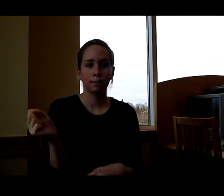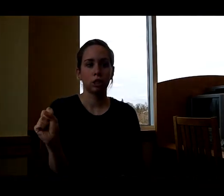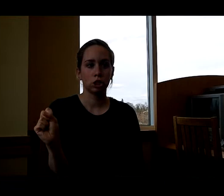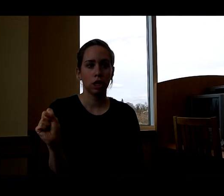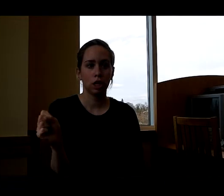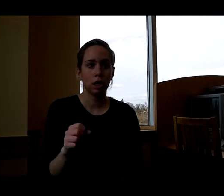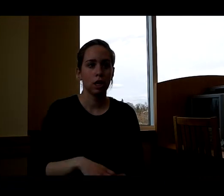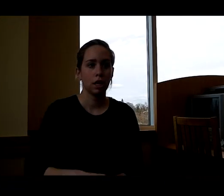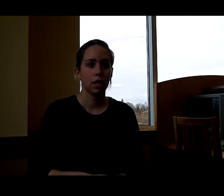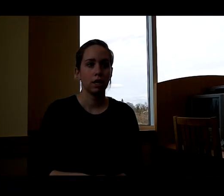Nice dirty sponge here.